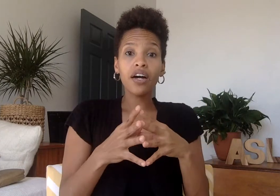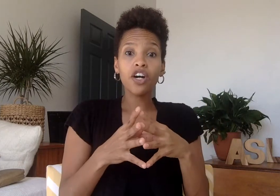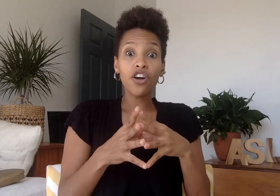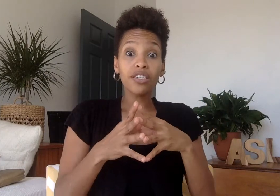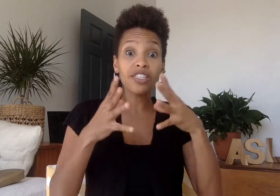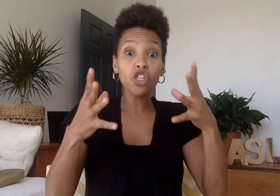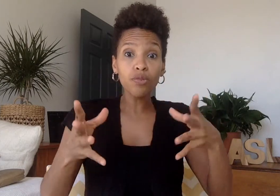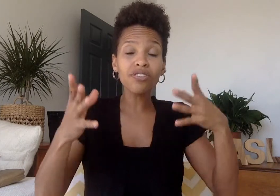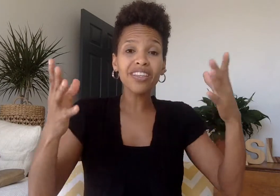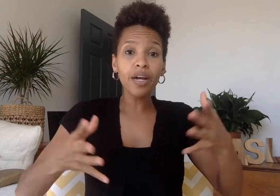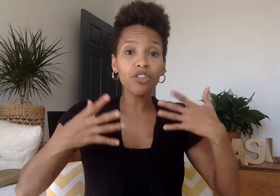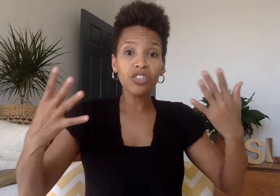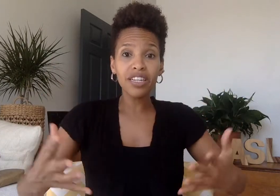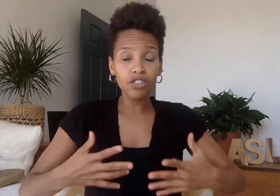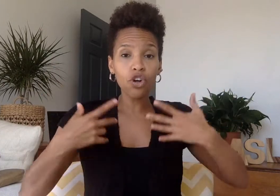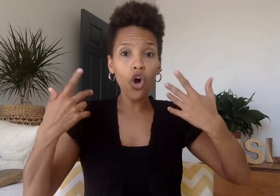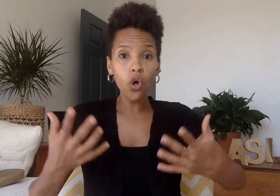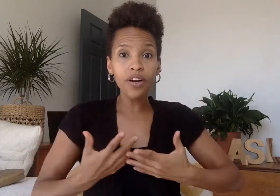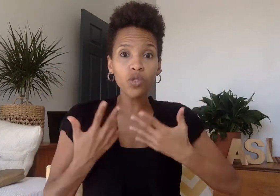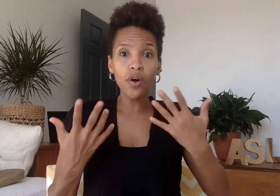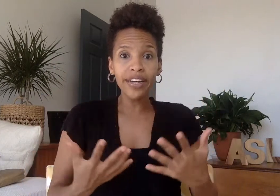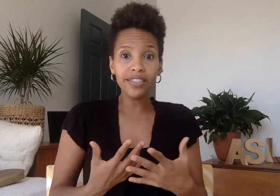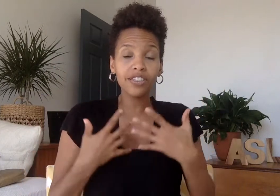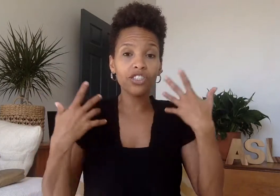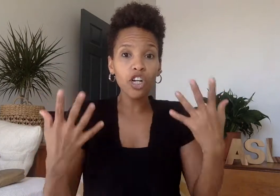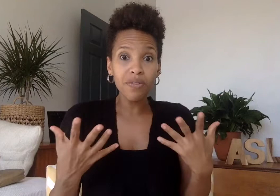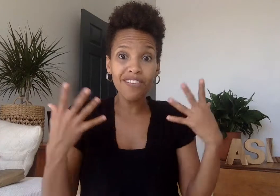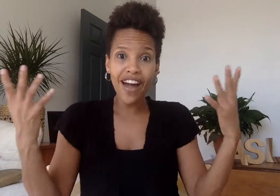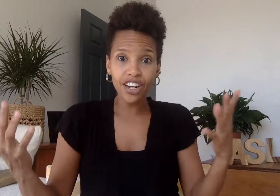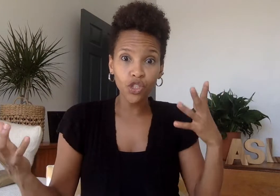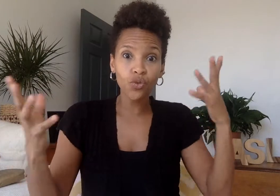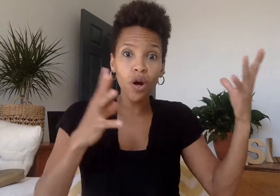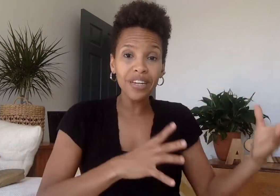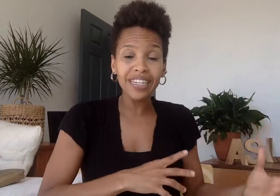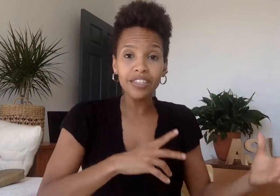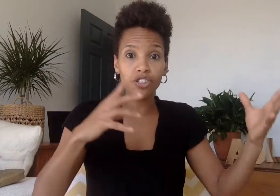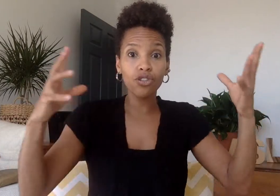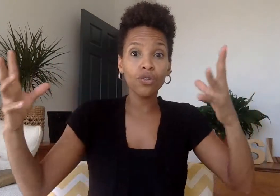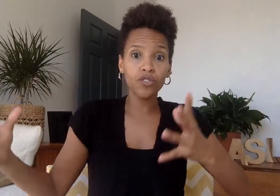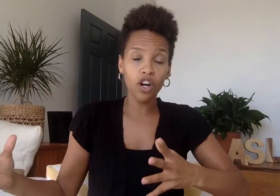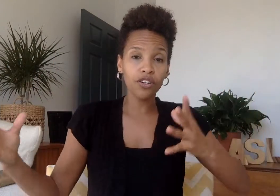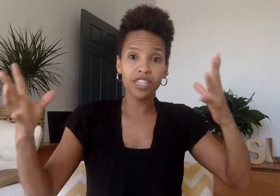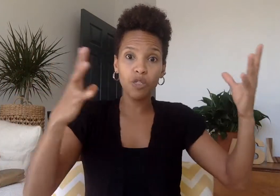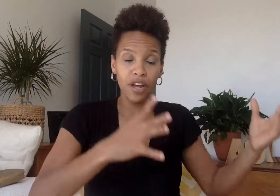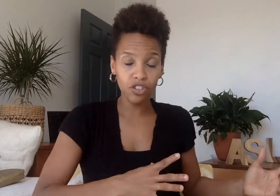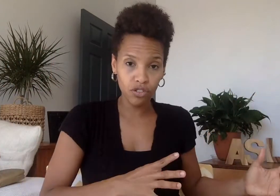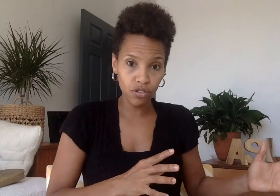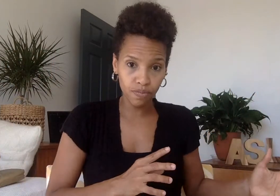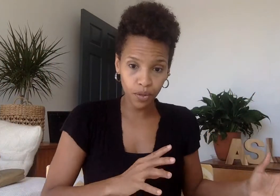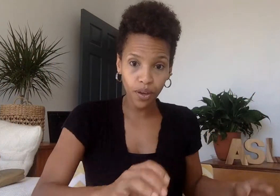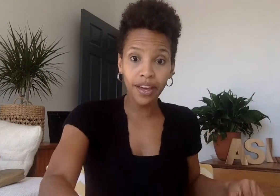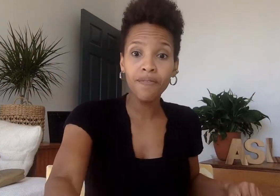Our consumers' language needs are always what is the determining factor of what we need to do as far as expansions. Okay.